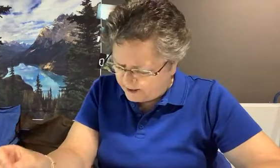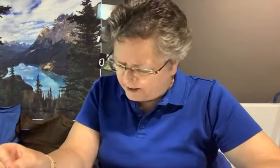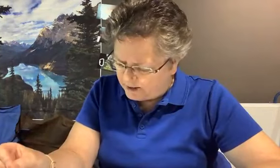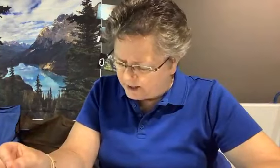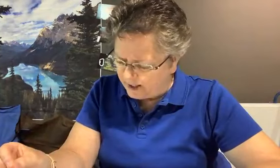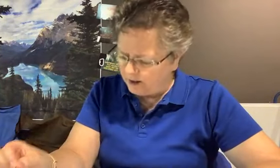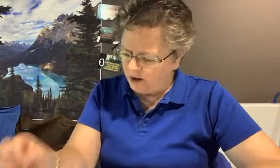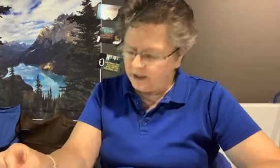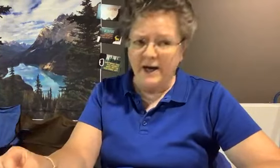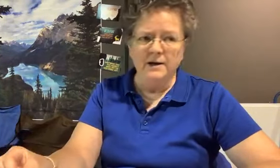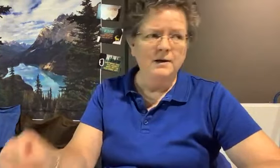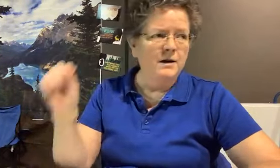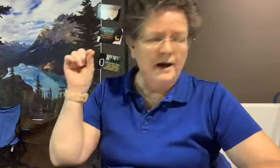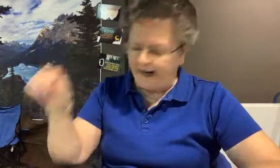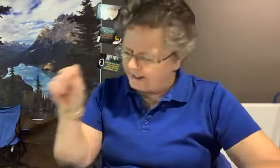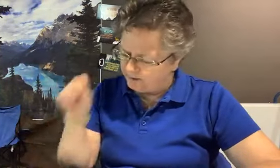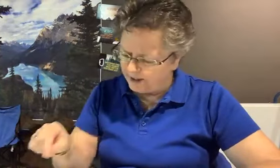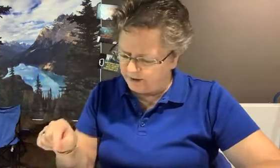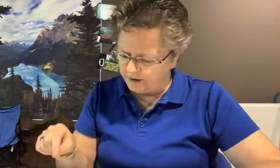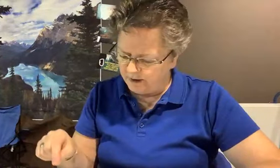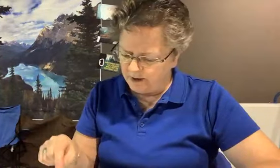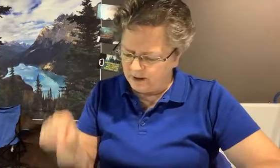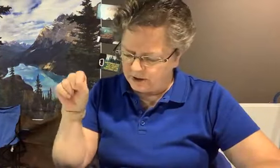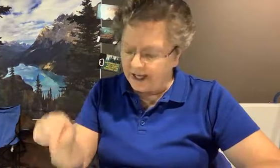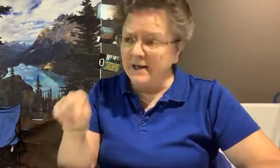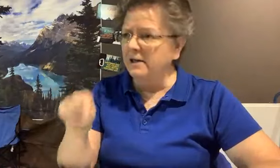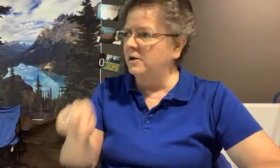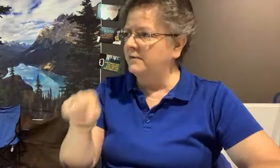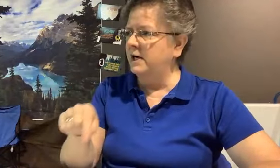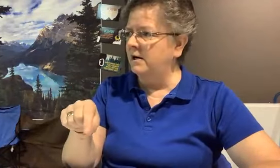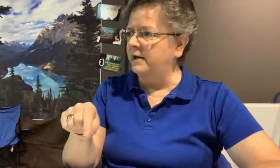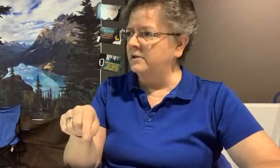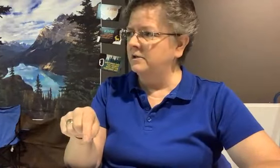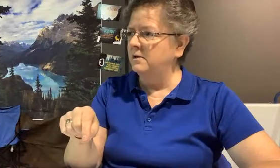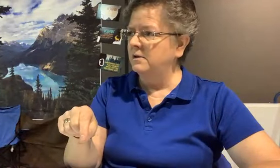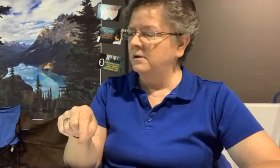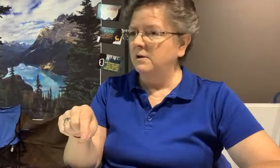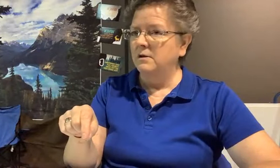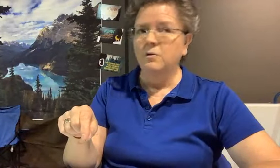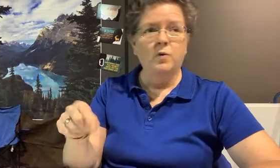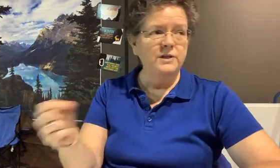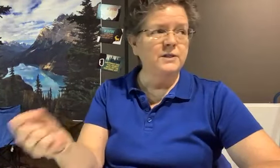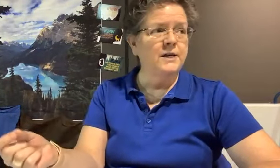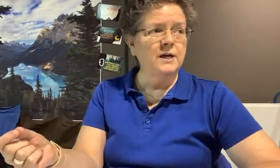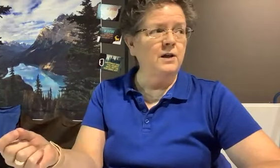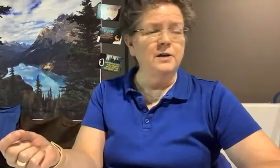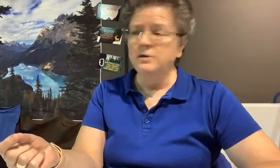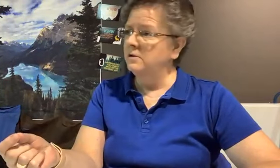that he's saying, okay, 8 month, second year of Darius, what does that tell us?